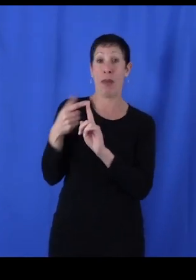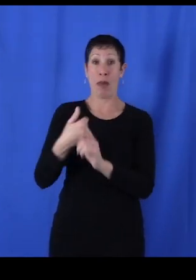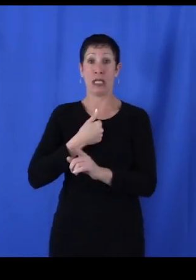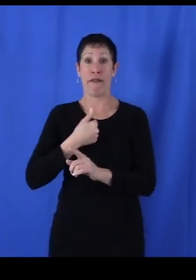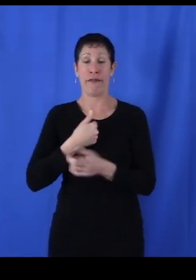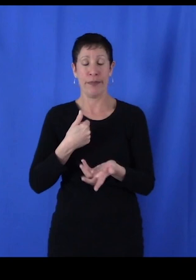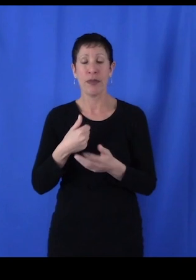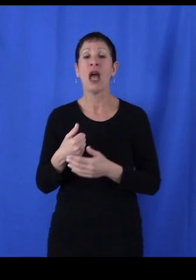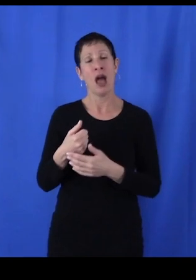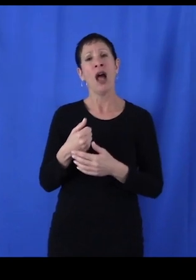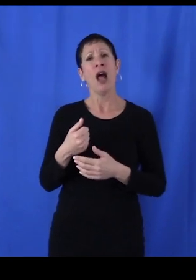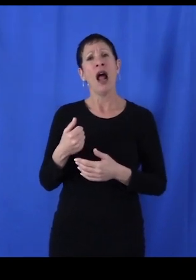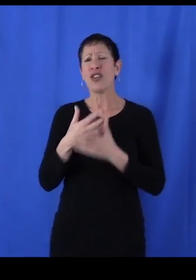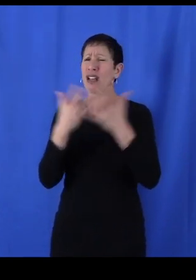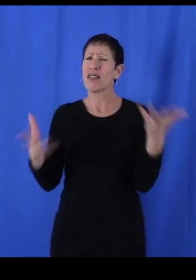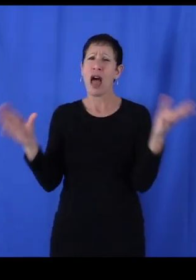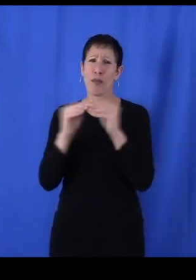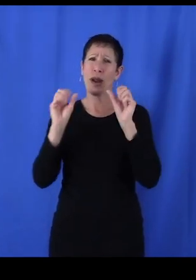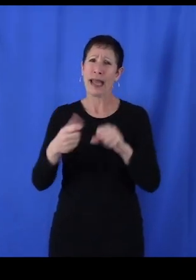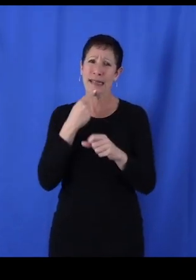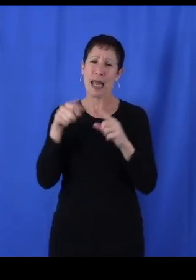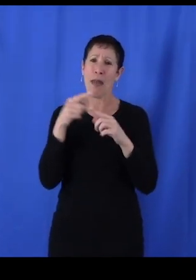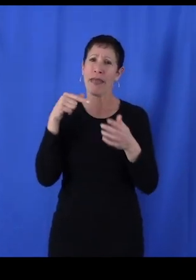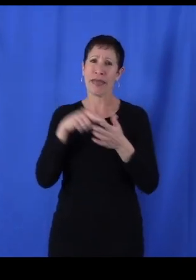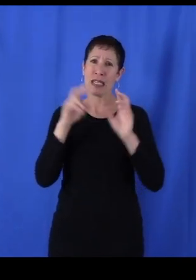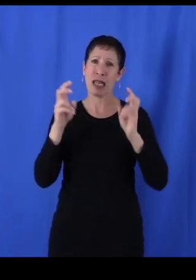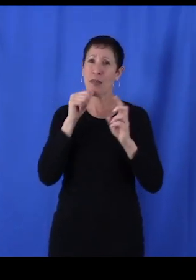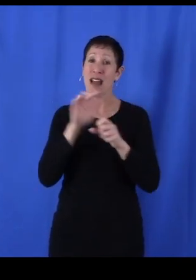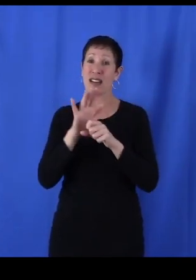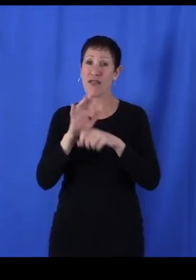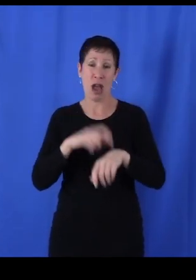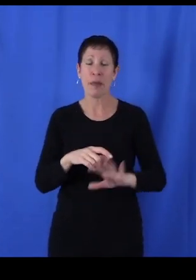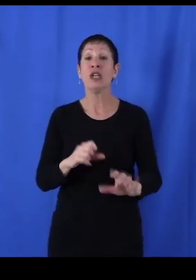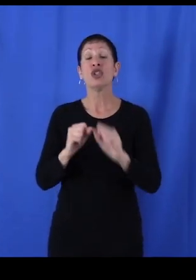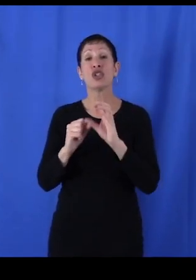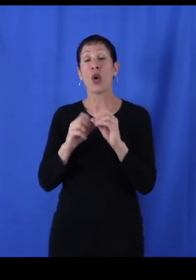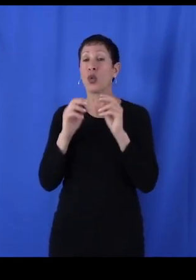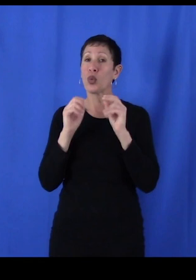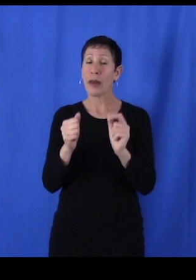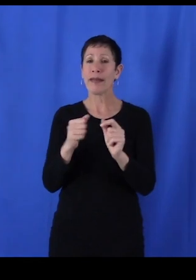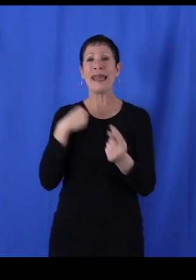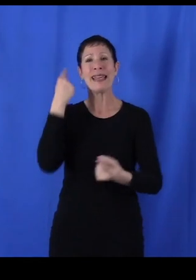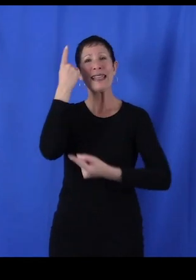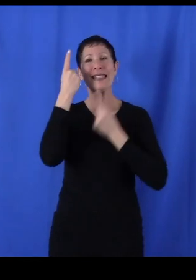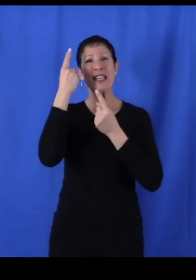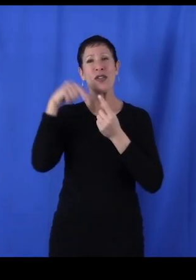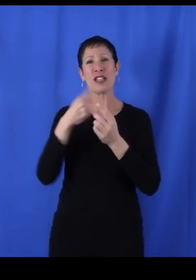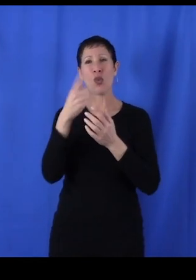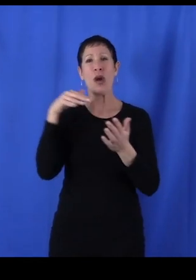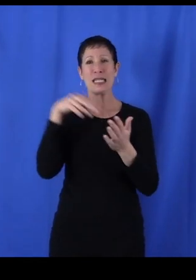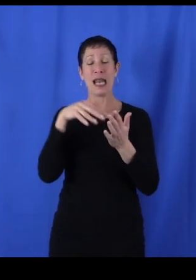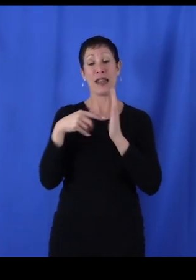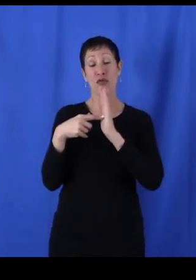myself. And there's a ton more to say about this, but not enough time. So just very quickly, consider